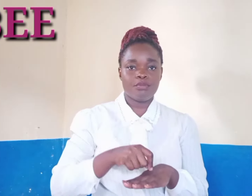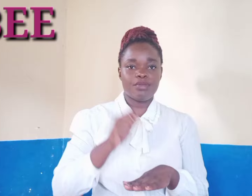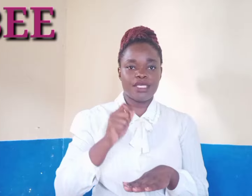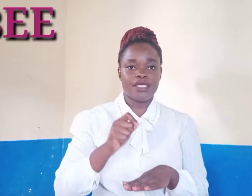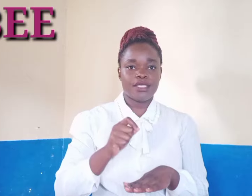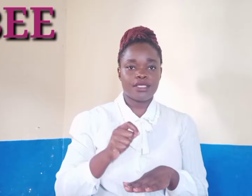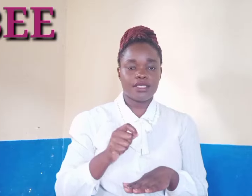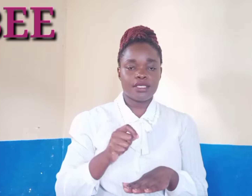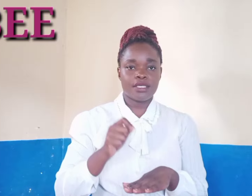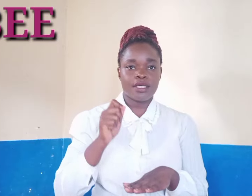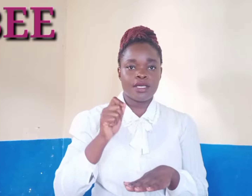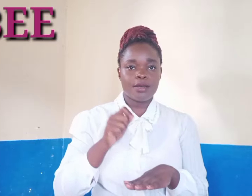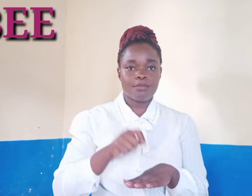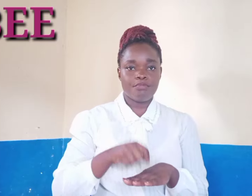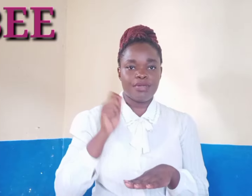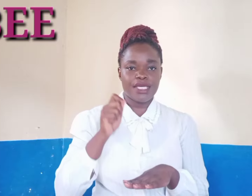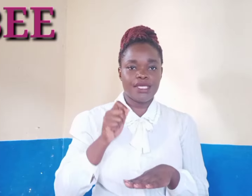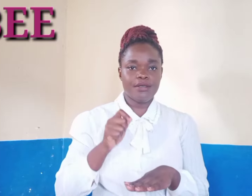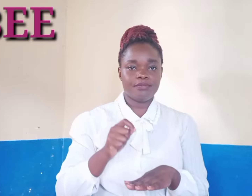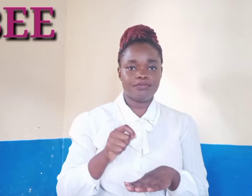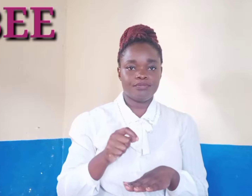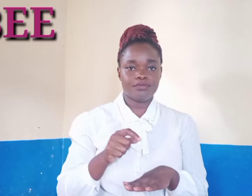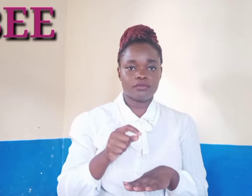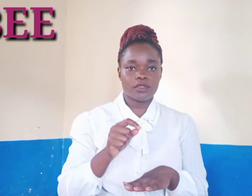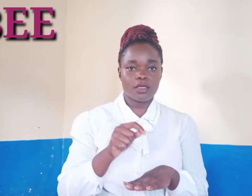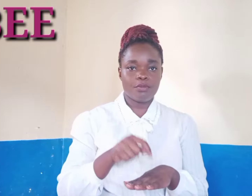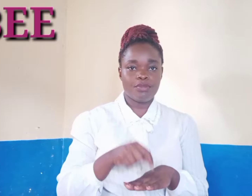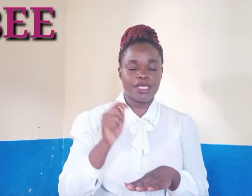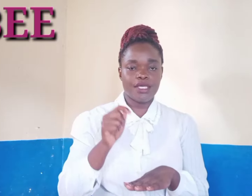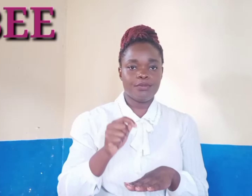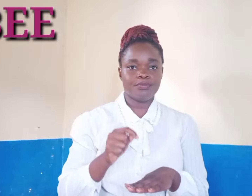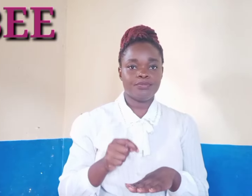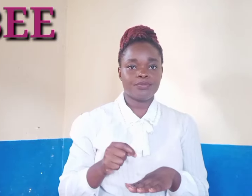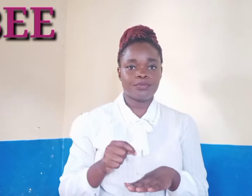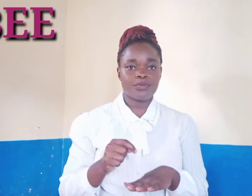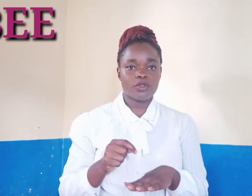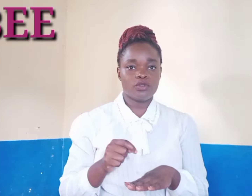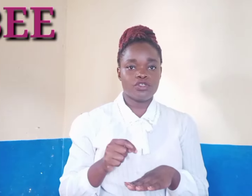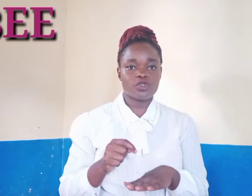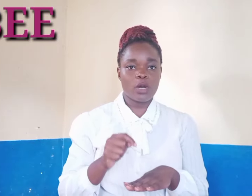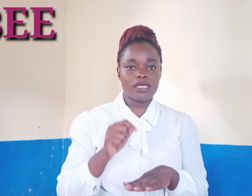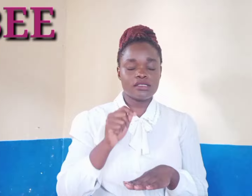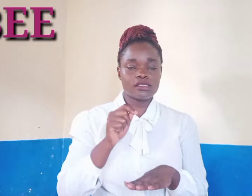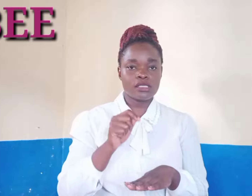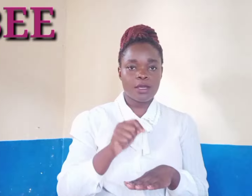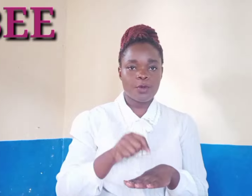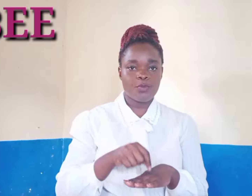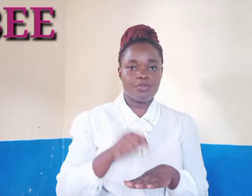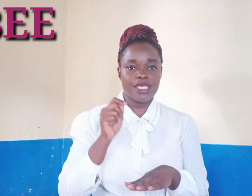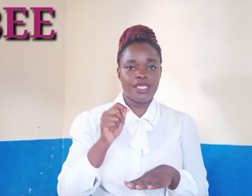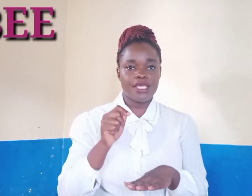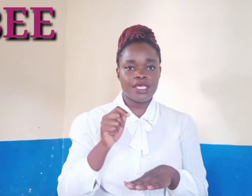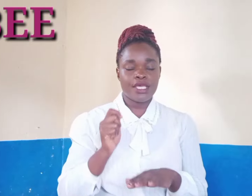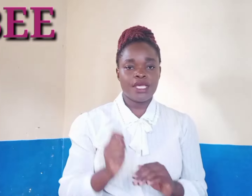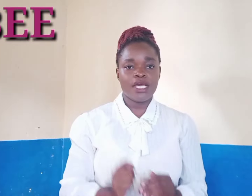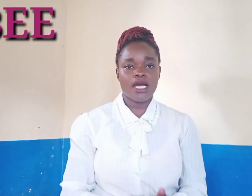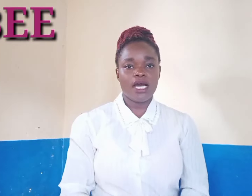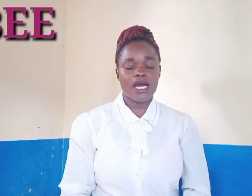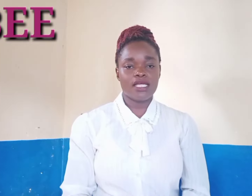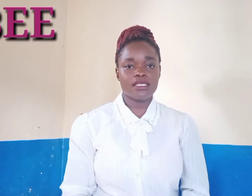B. B. B. You do it once. B. And there